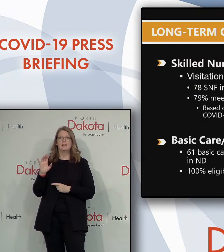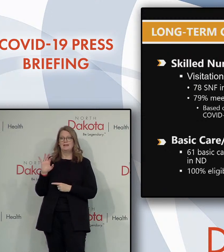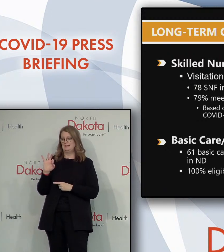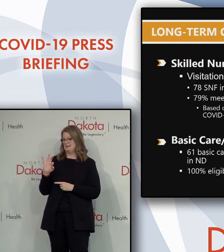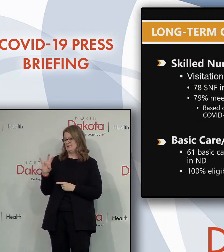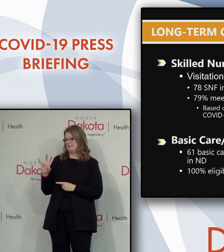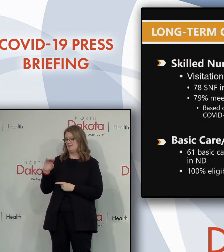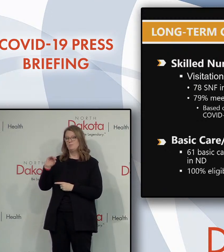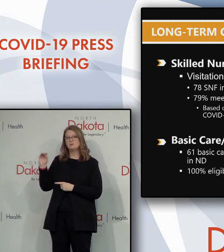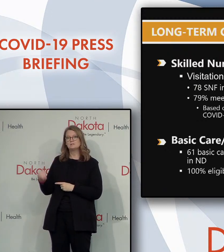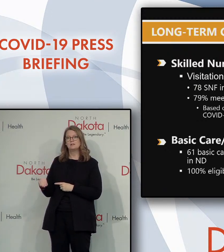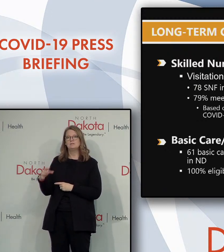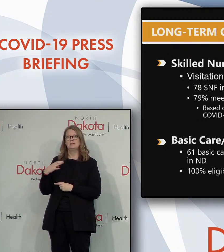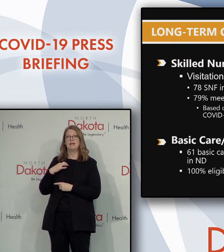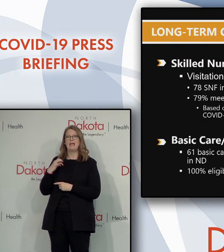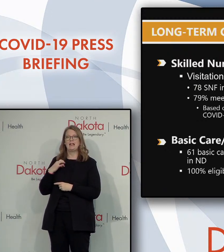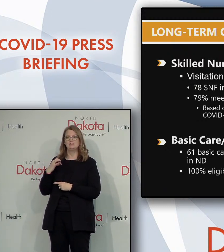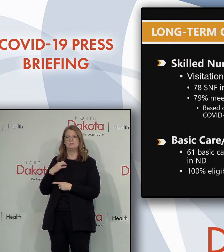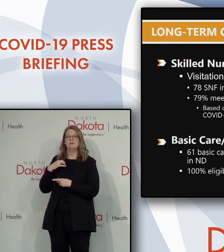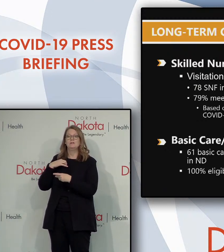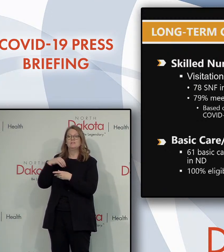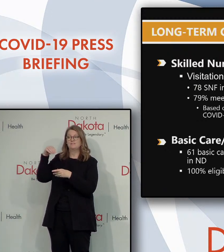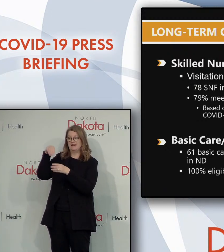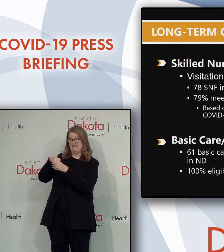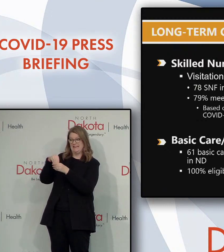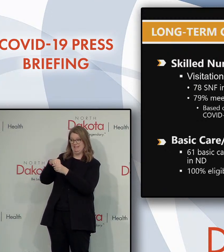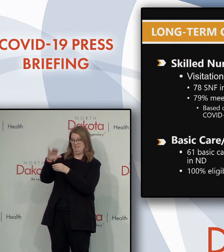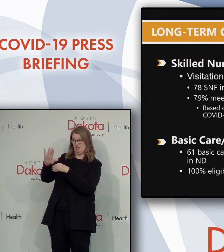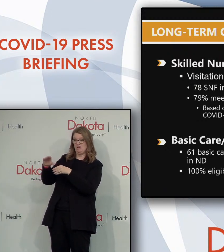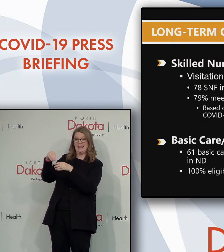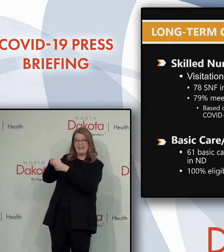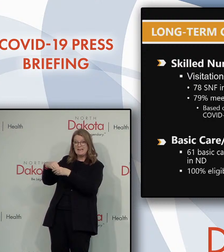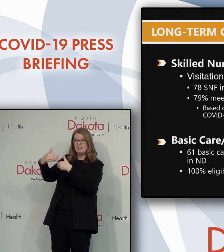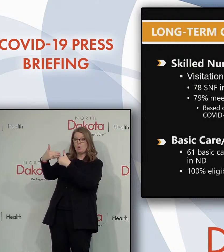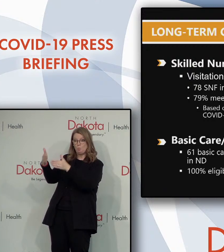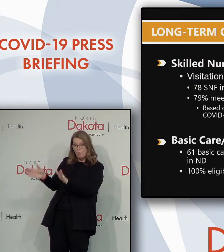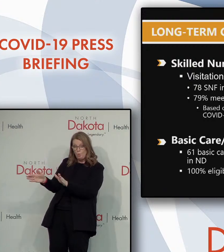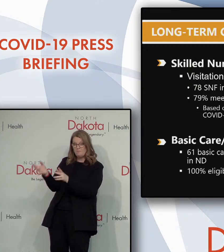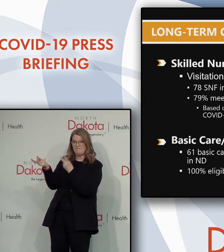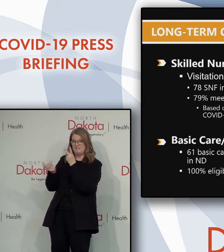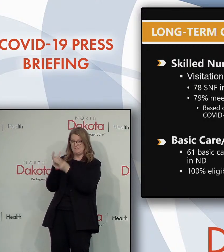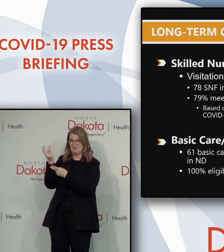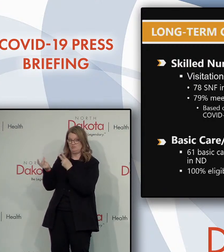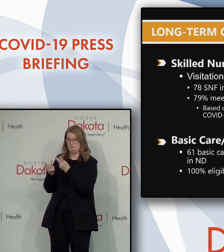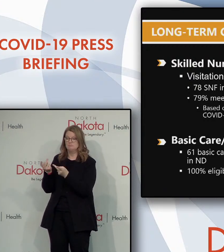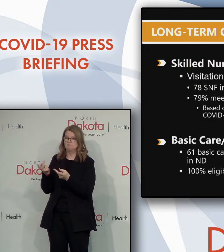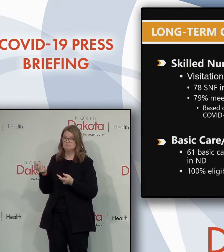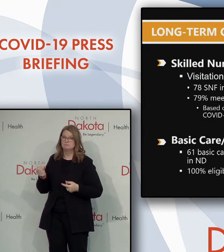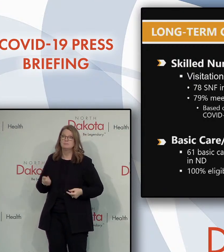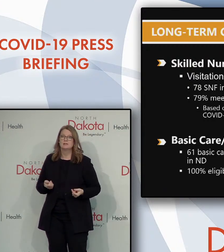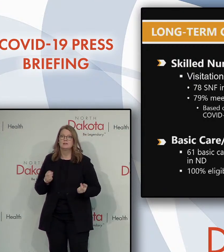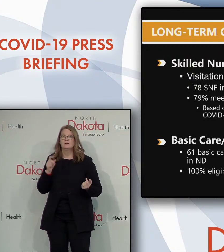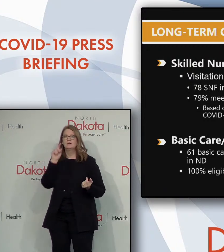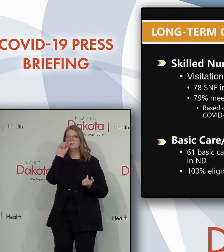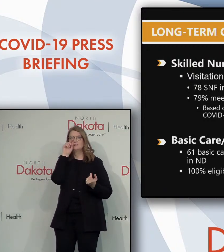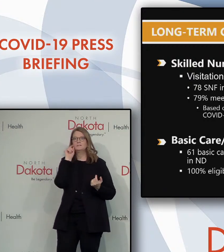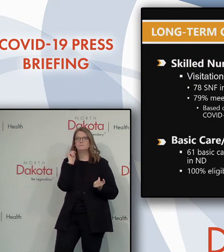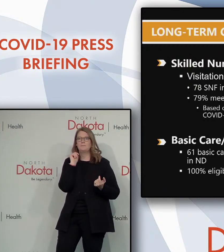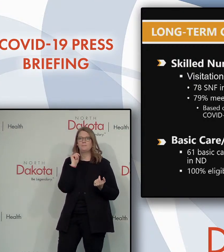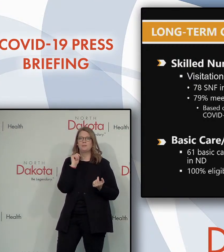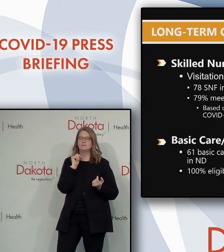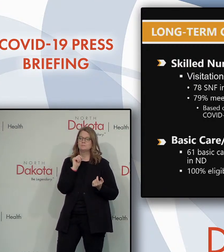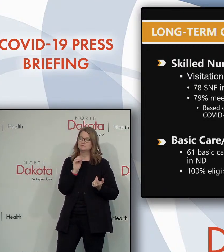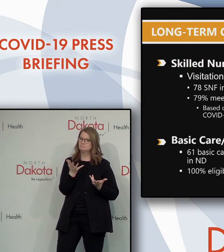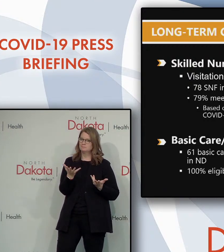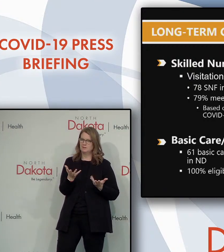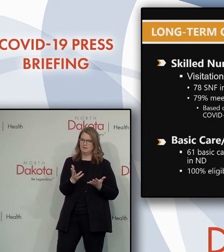97% of them are eligible for indoor in-room visitation. But again, this is